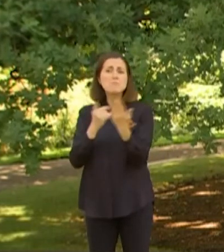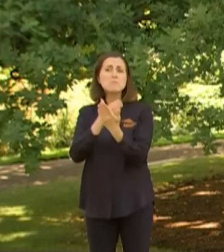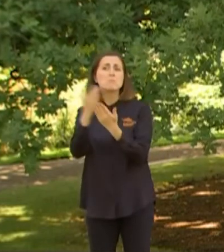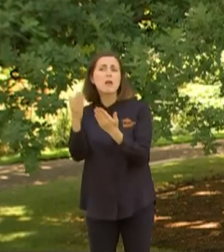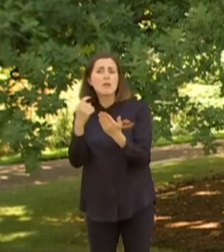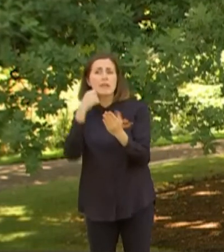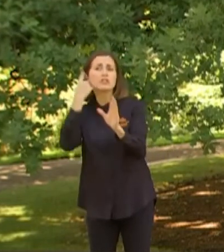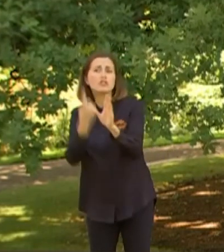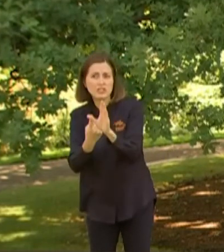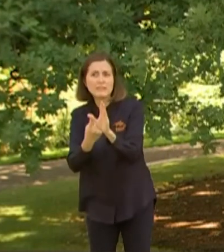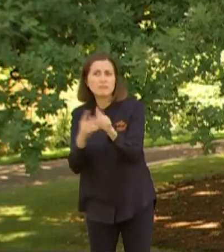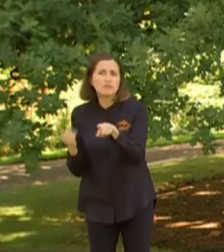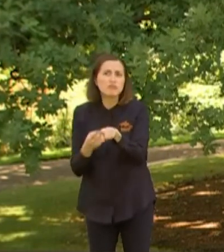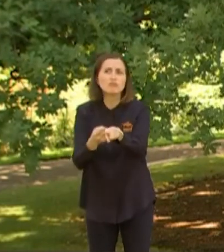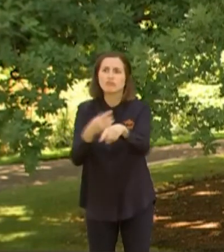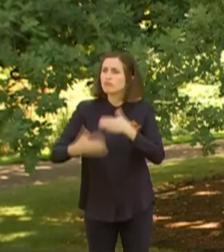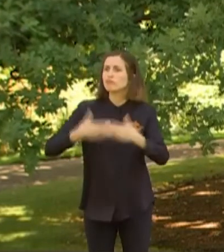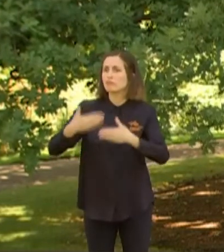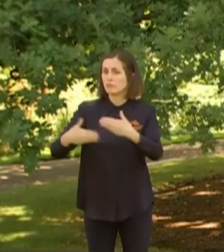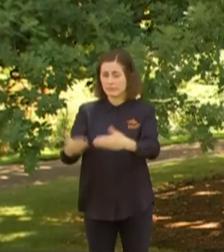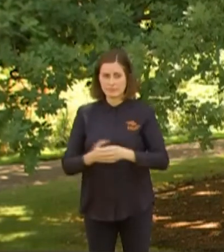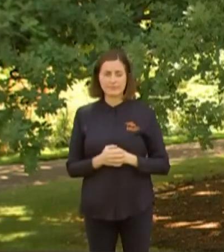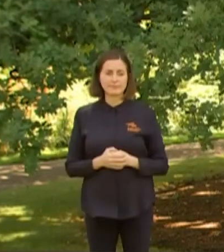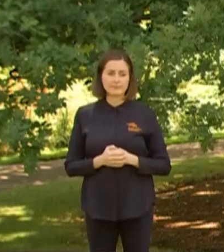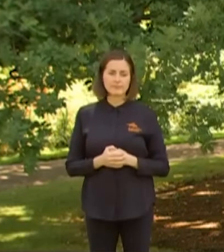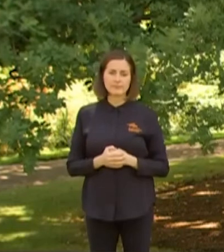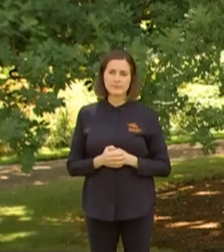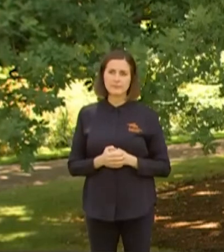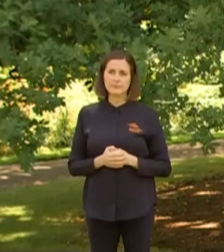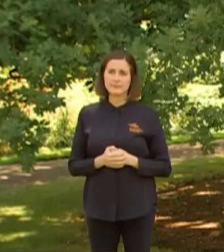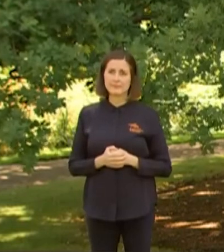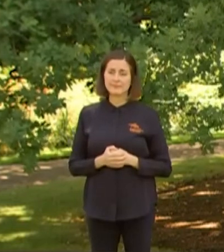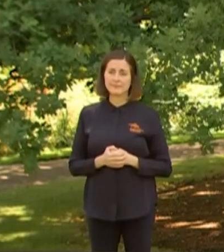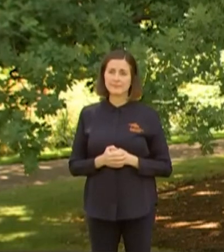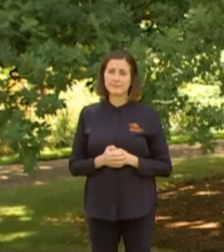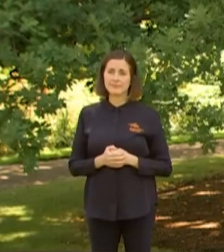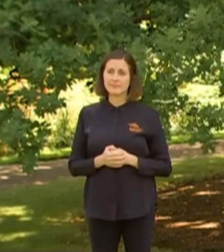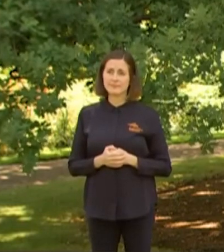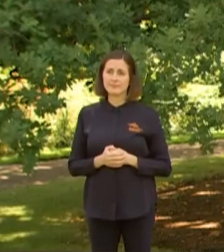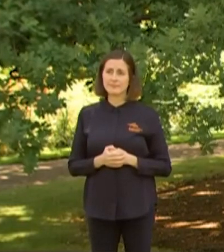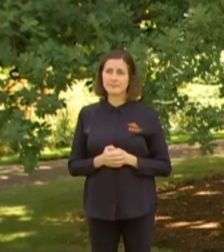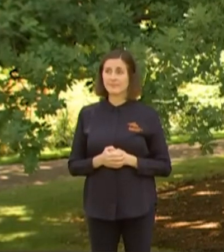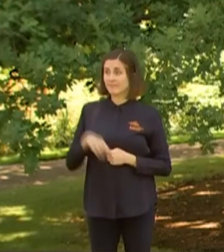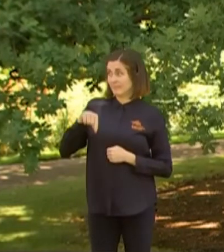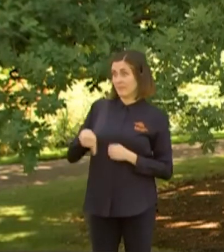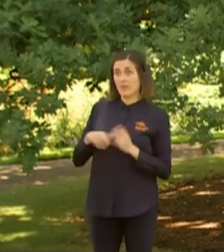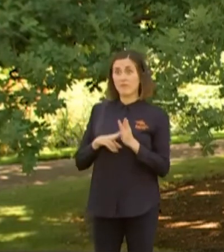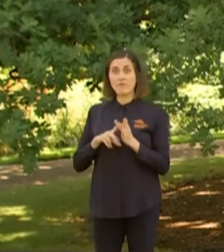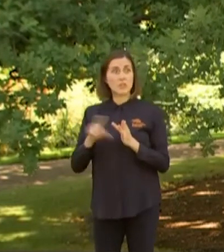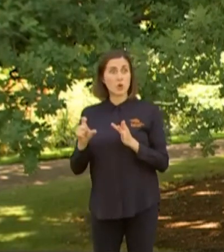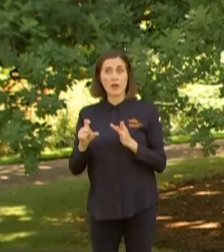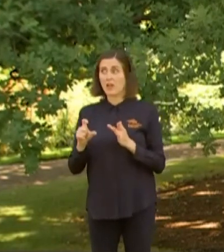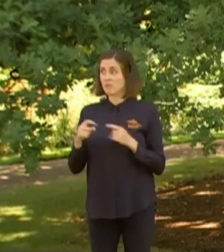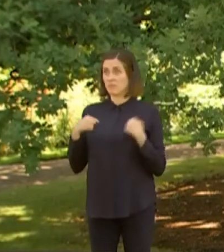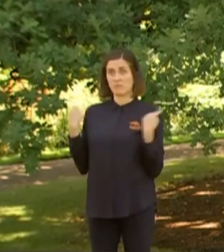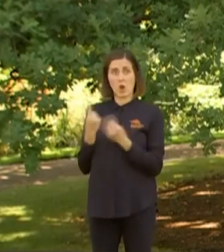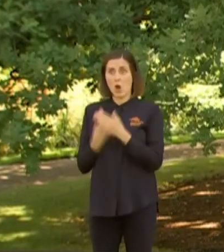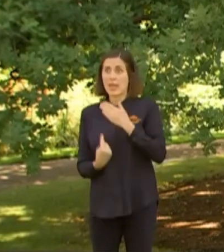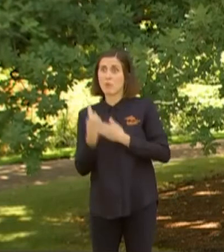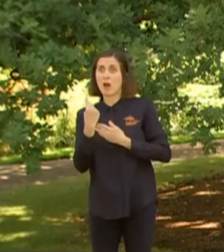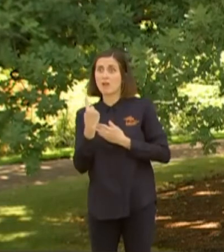And the principal reason for that is that this is not a novel, one-out Victoria doing its own thing. It has to be part